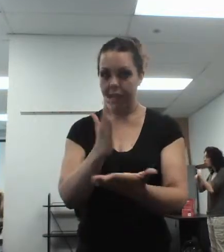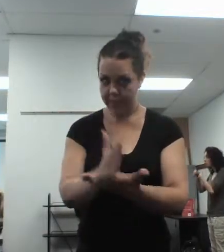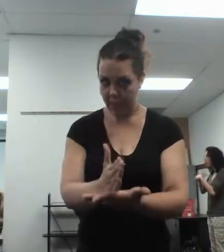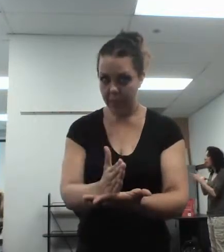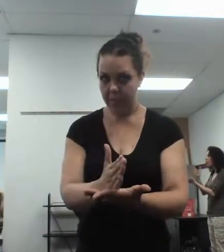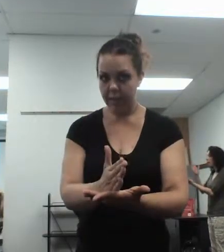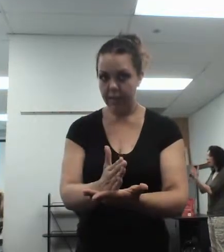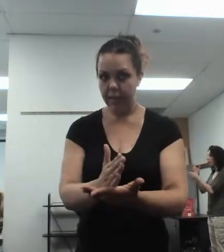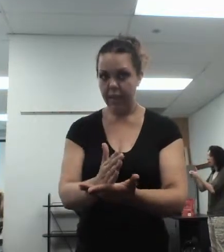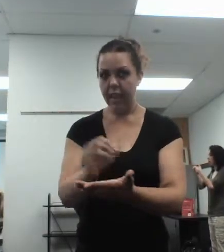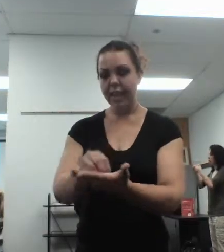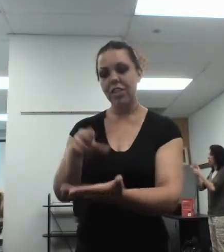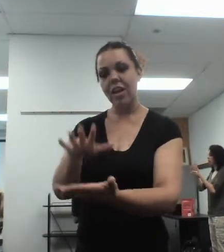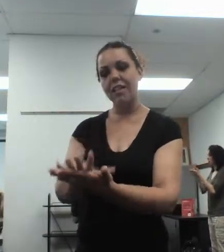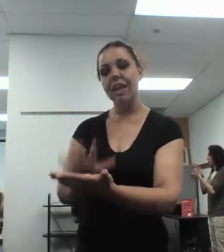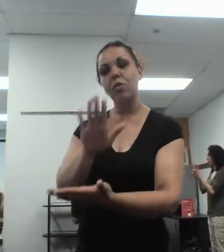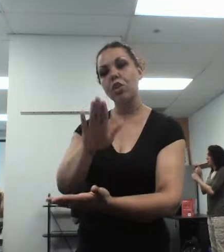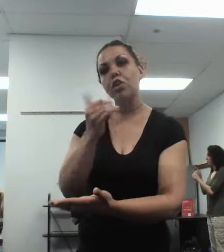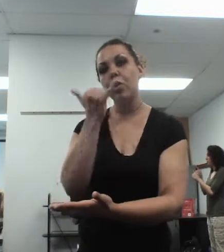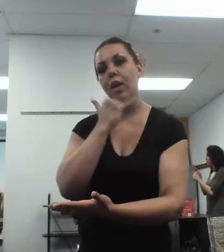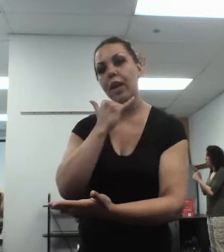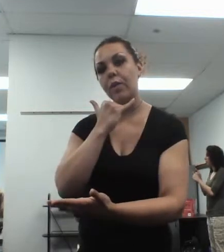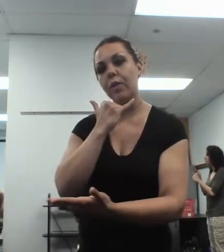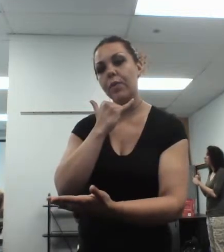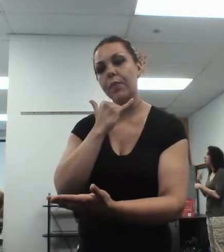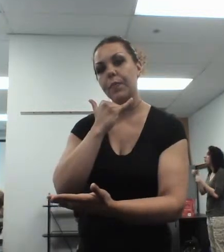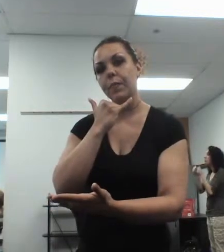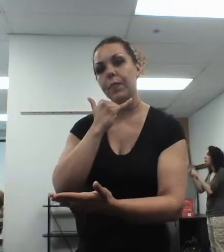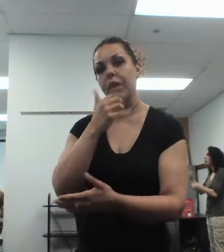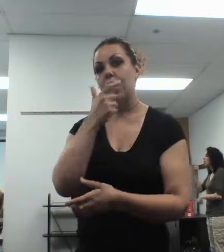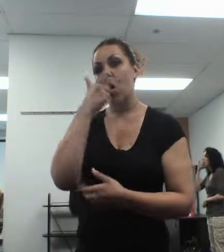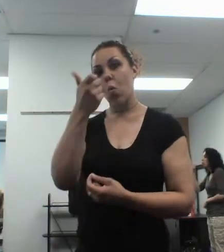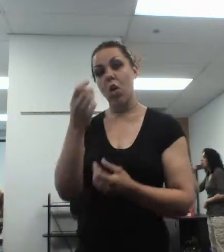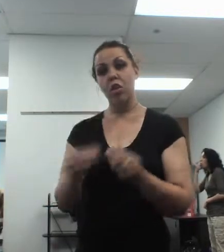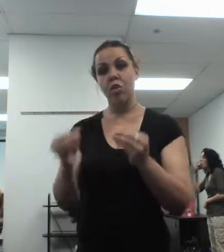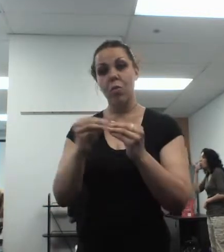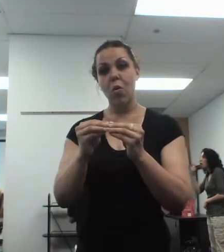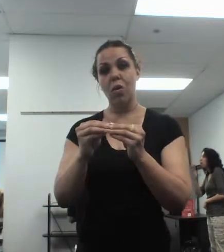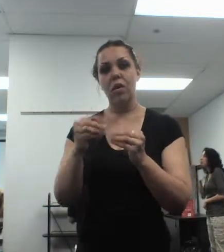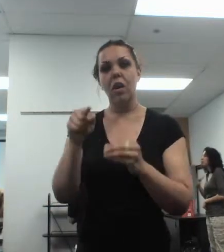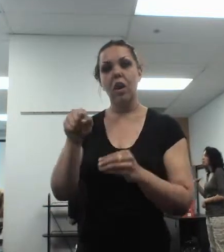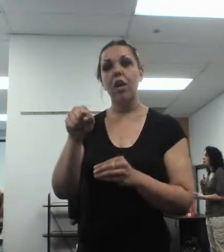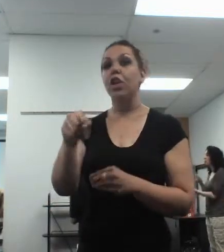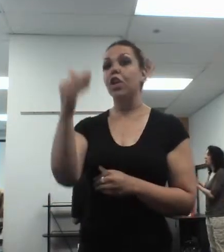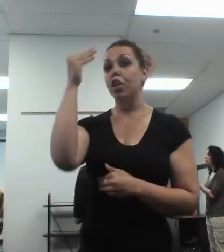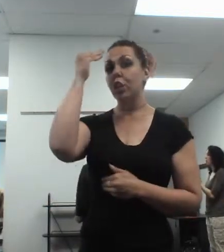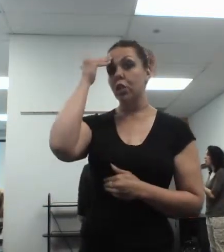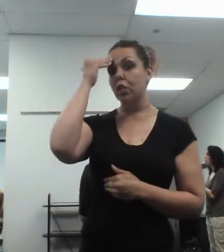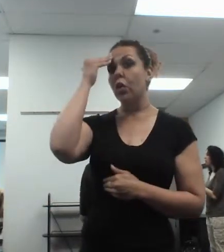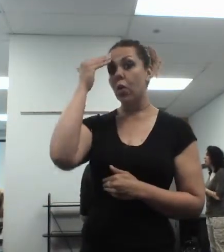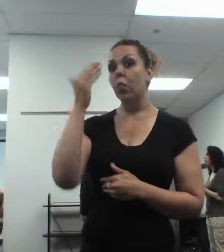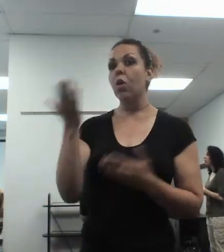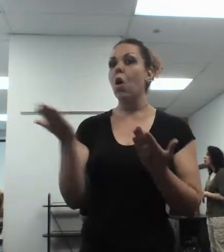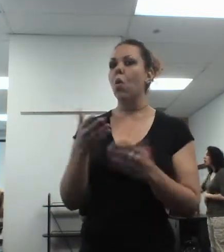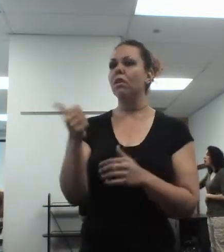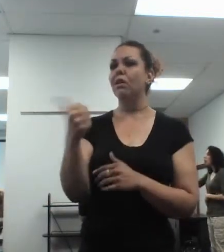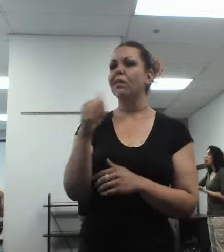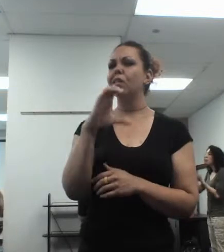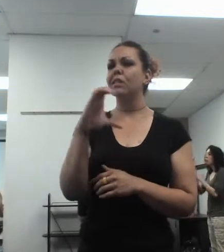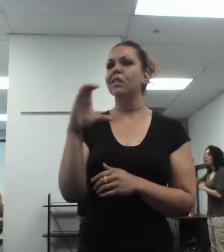signed wrong. Watch it some more. You'll know what the tendencies are after you've done it a couple times. Maybe the first